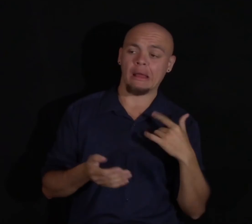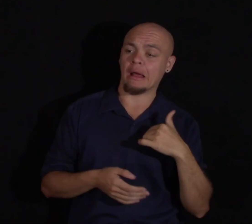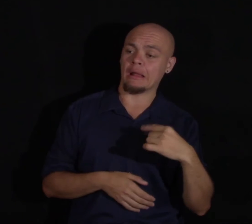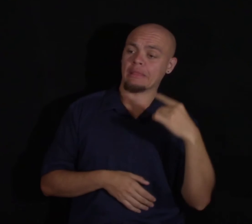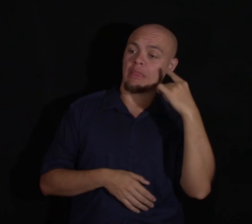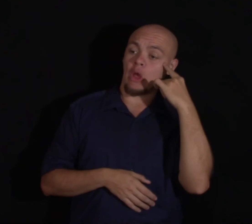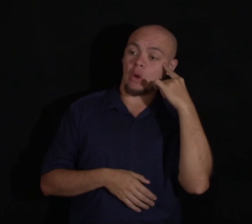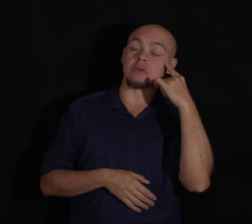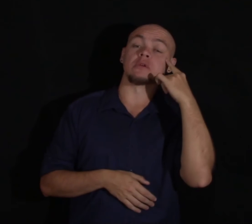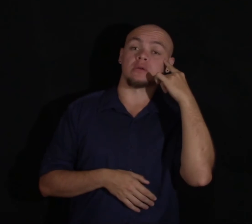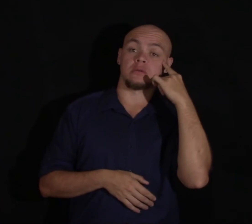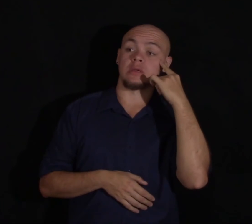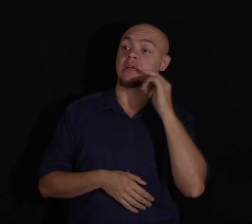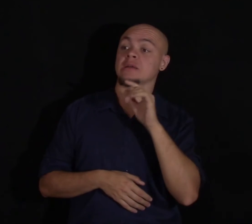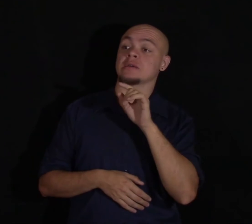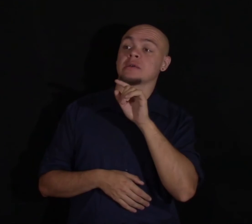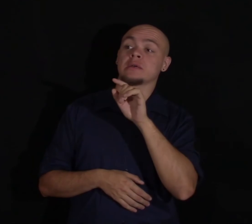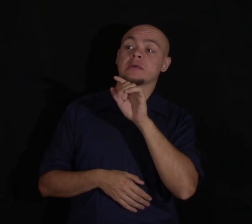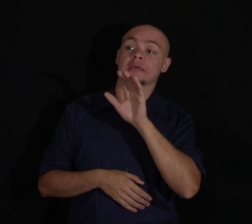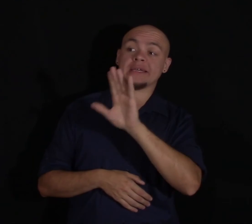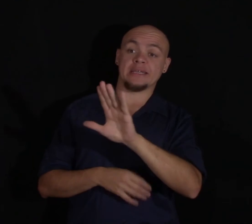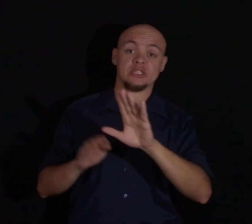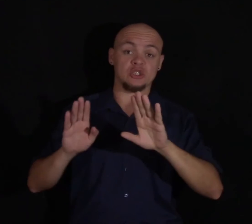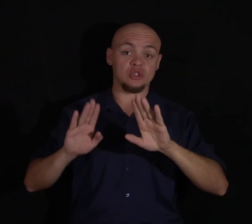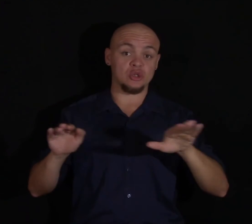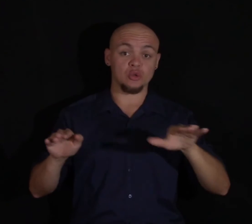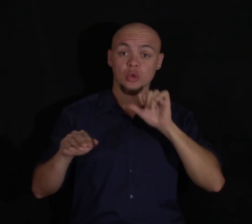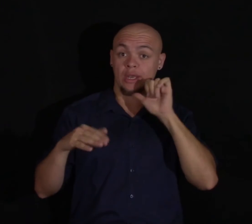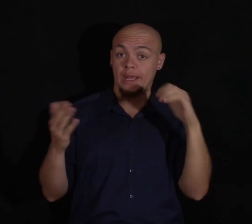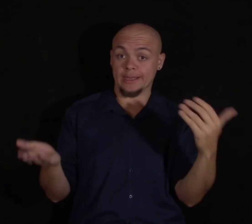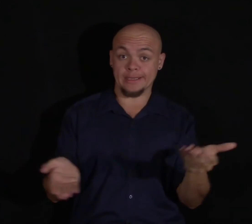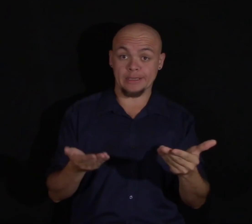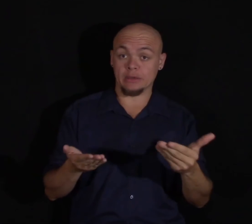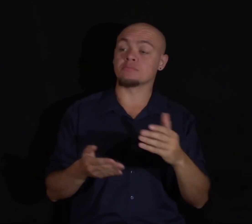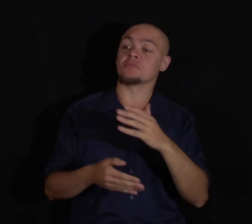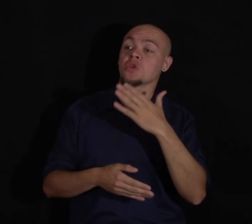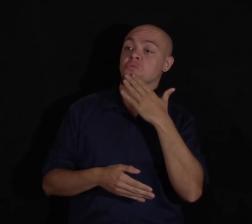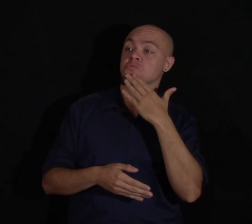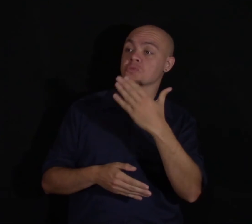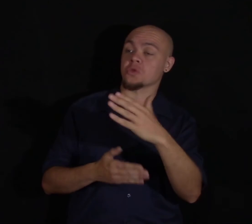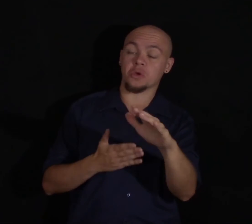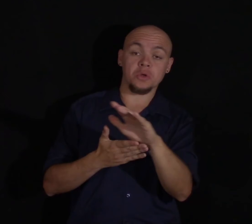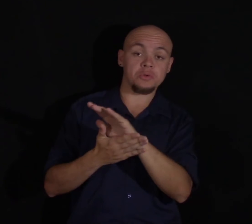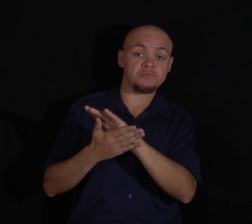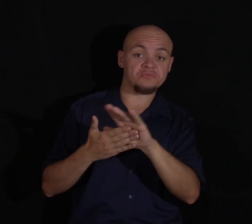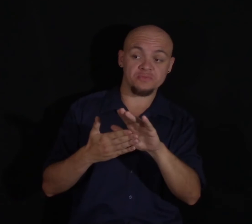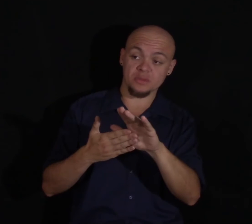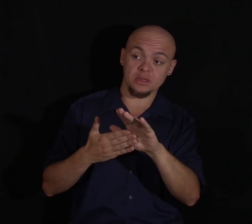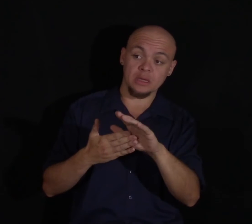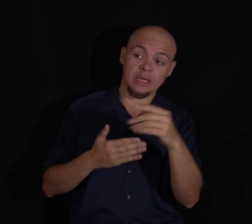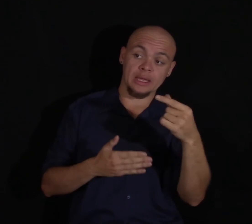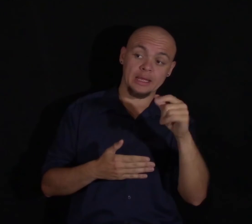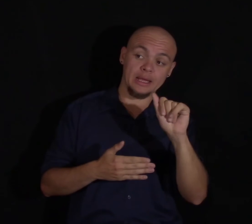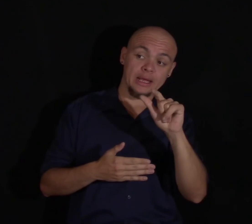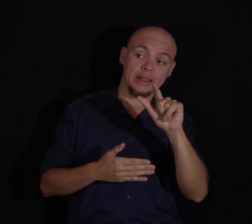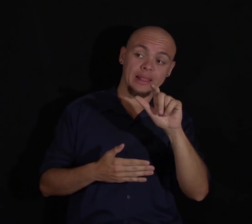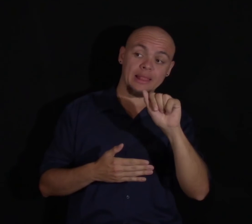the absence of his children, I could gain the goodwill and mediation of the old de Lacy, I might by his means